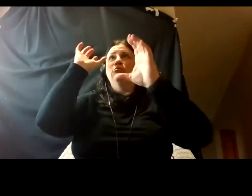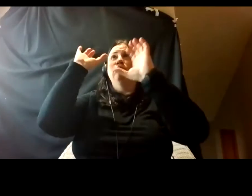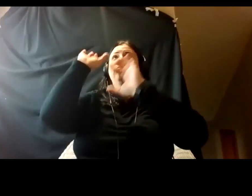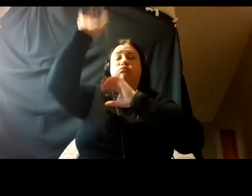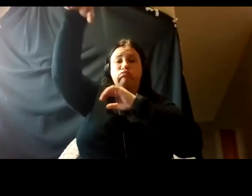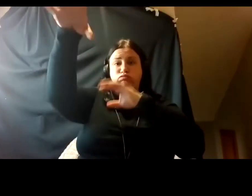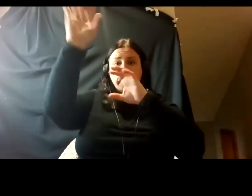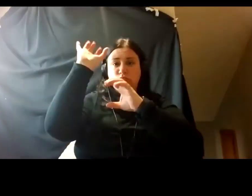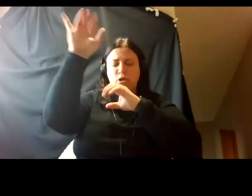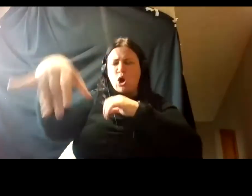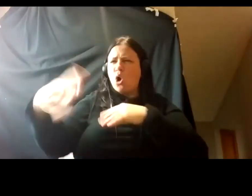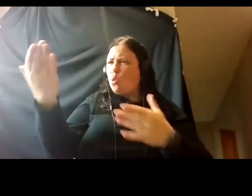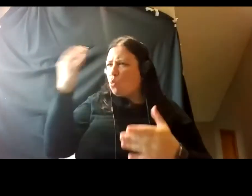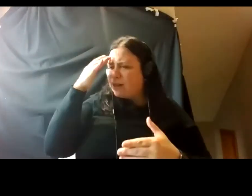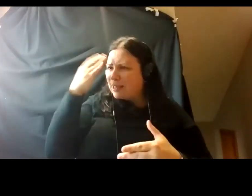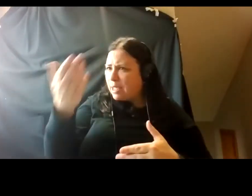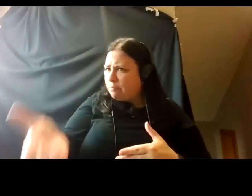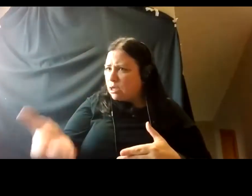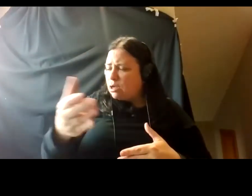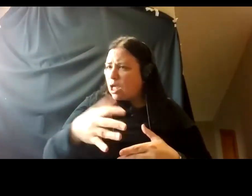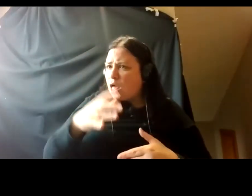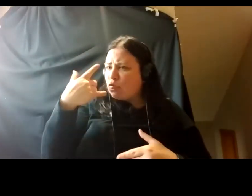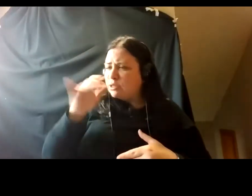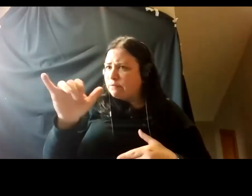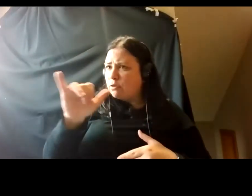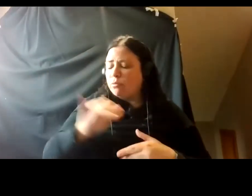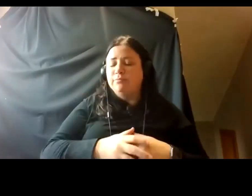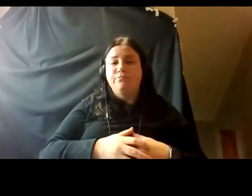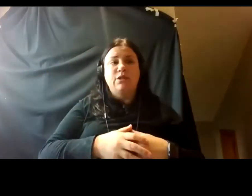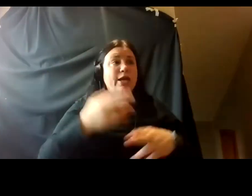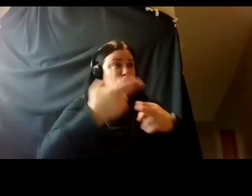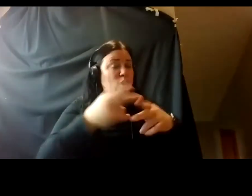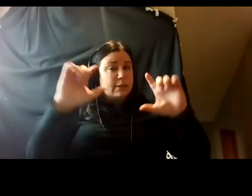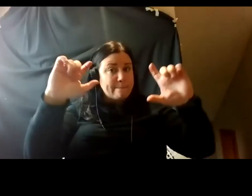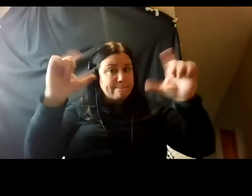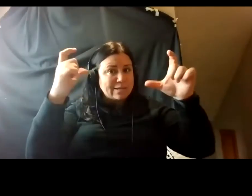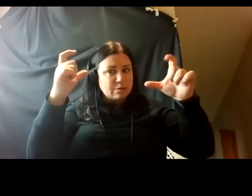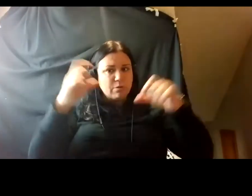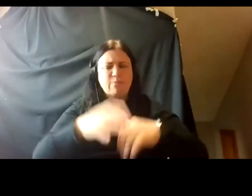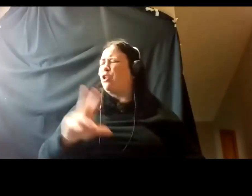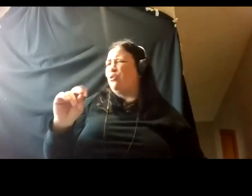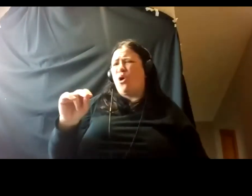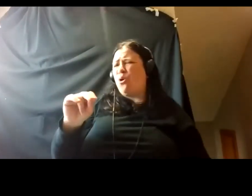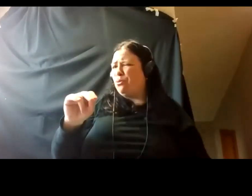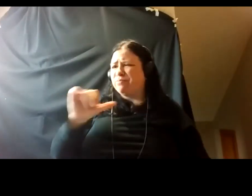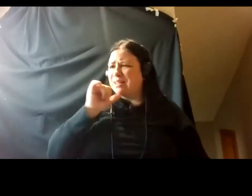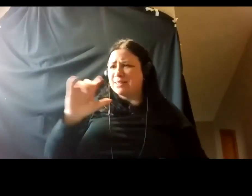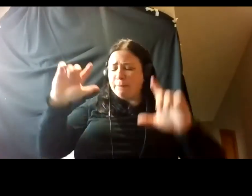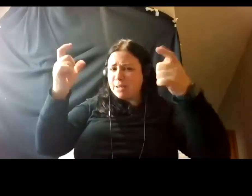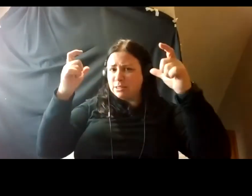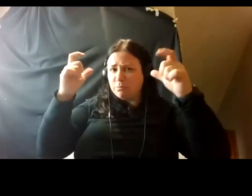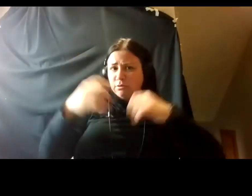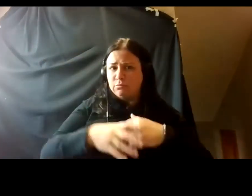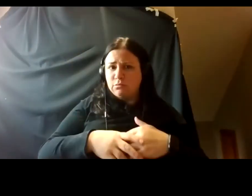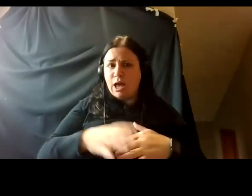very familiar. I used to play this game. And like, this is called basketball. I was like, no way, that's not basketball. I like play